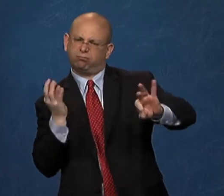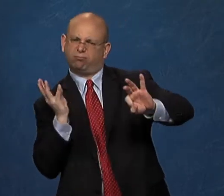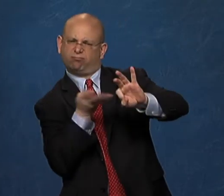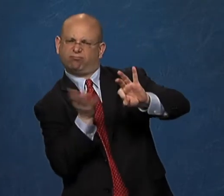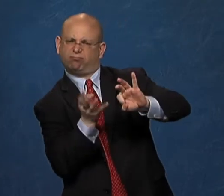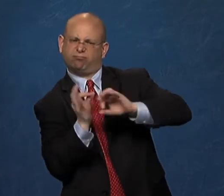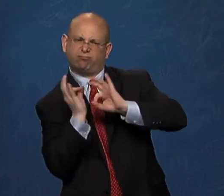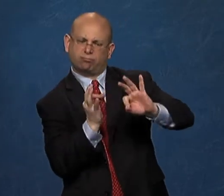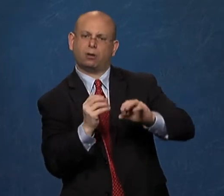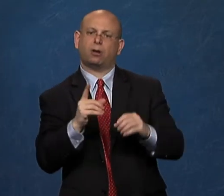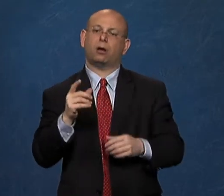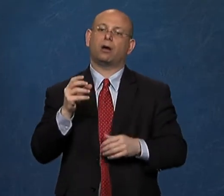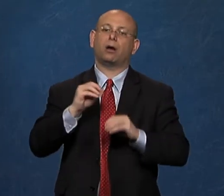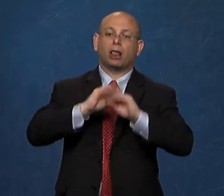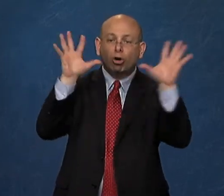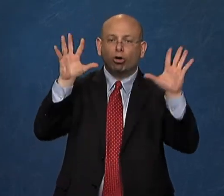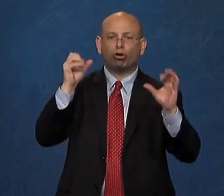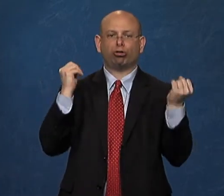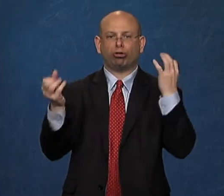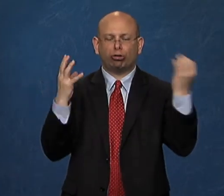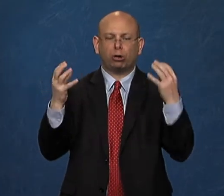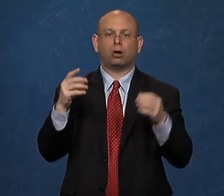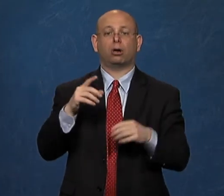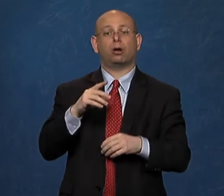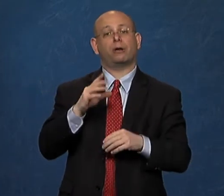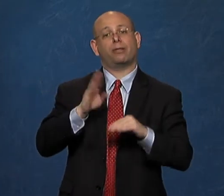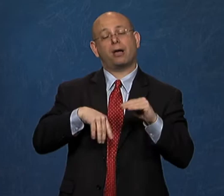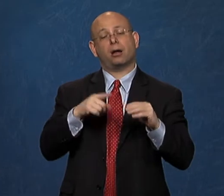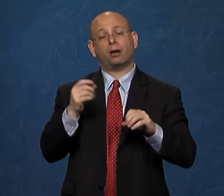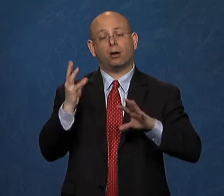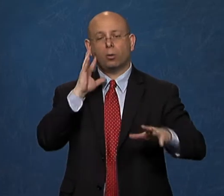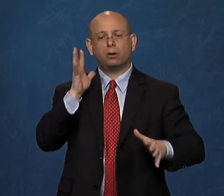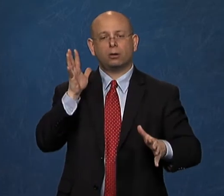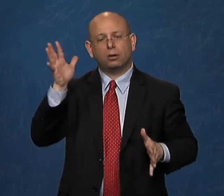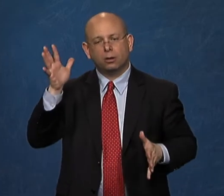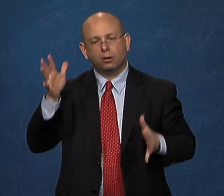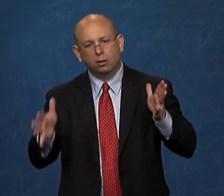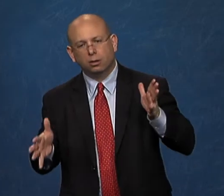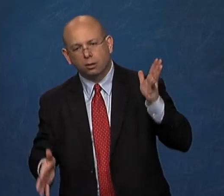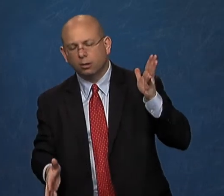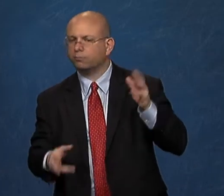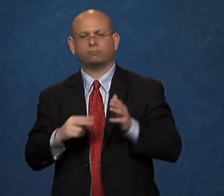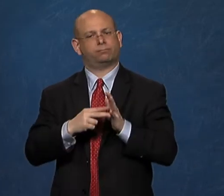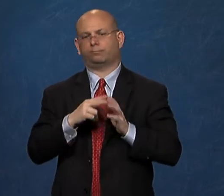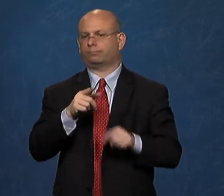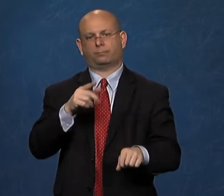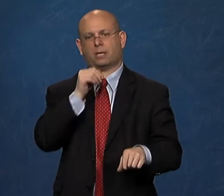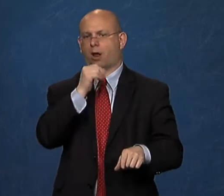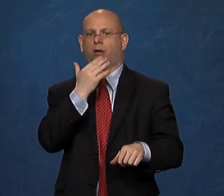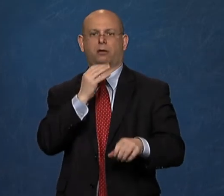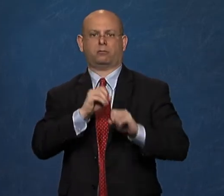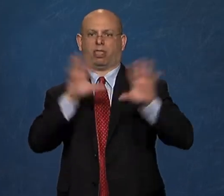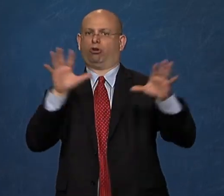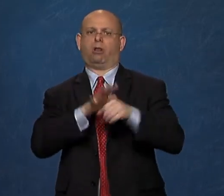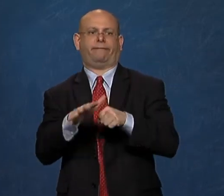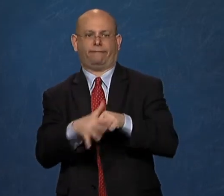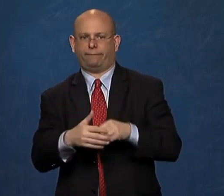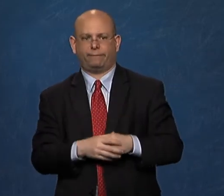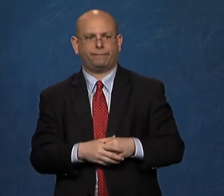to be sufficient enough to transmit clear communications. It can't be in a stilted form because